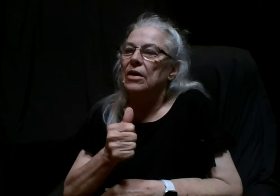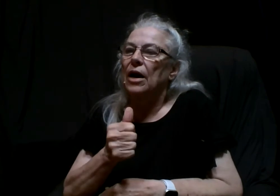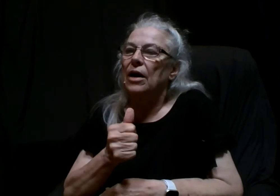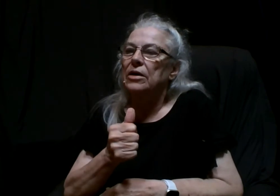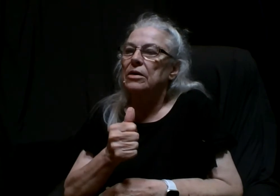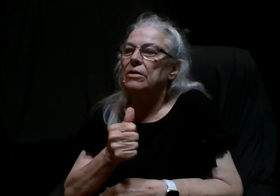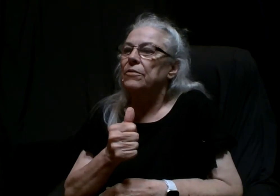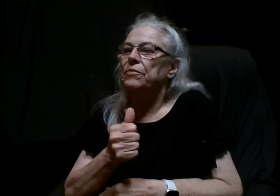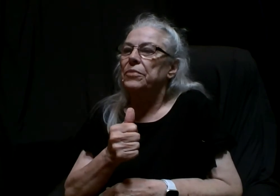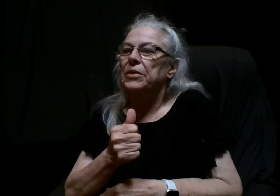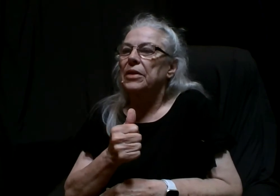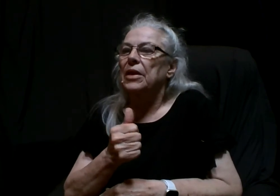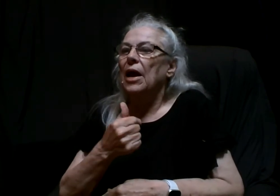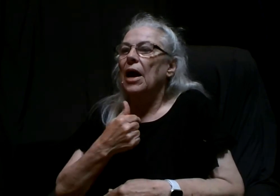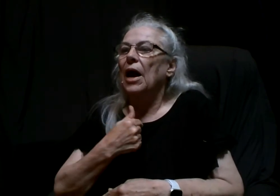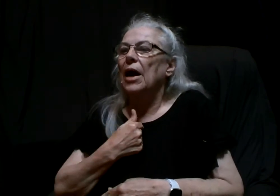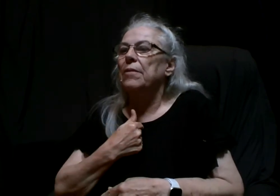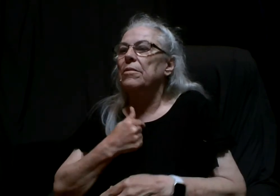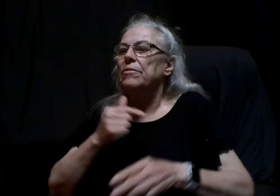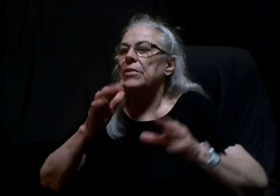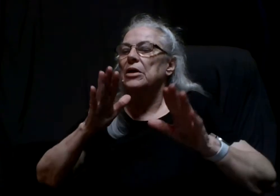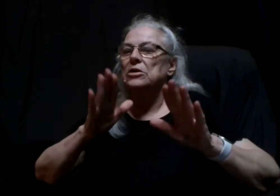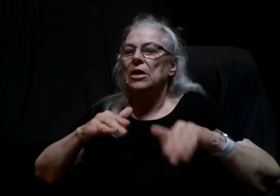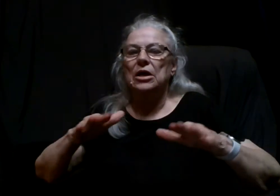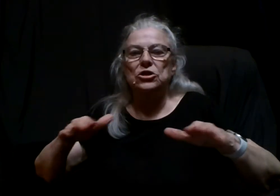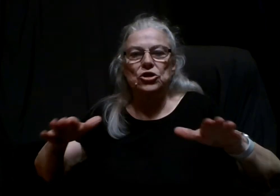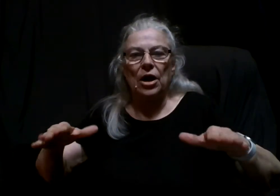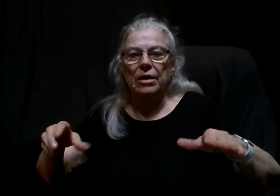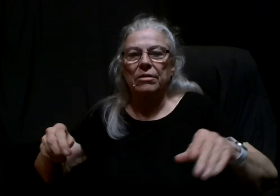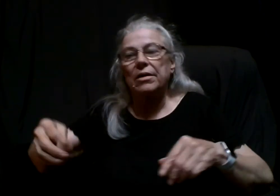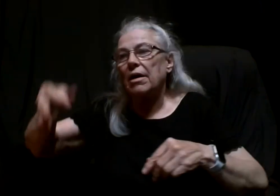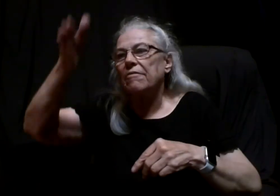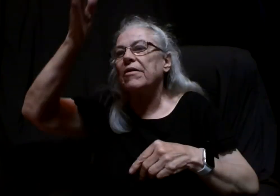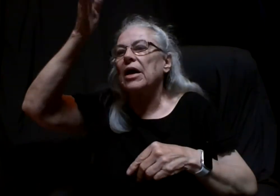not. I'm a child of God.